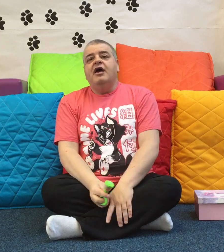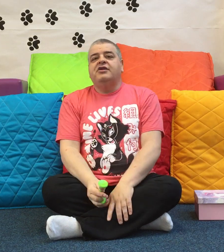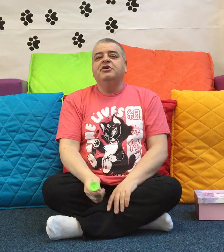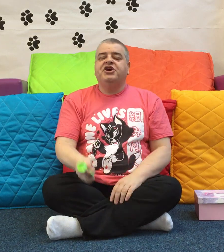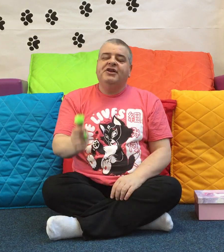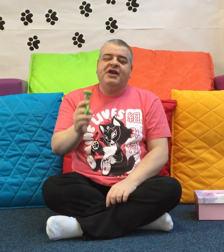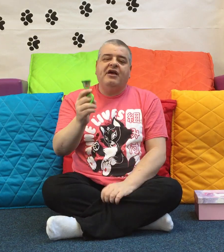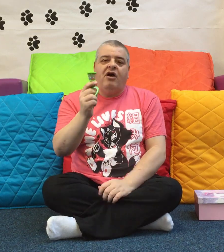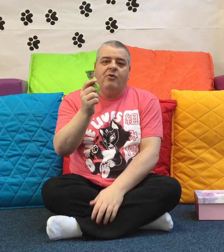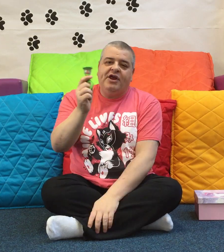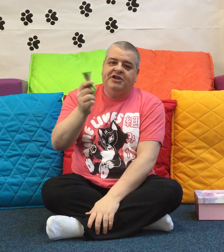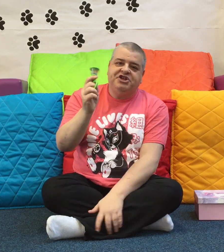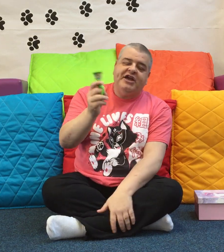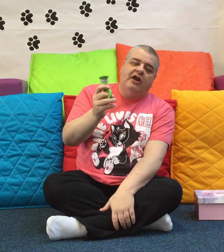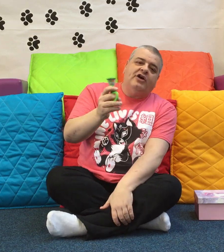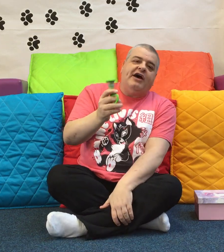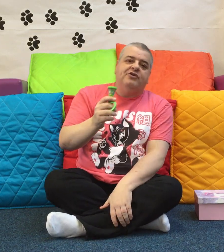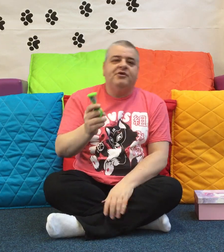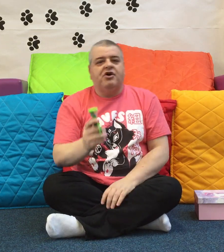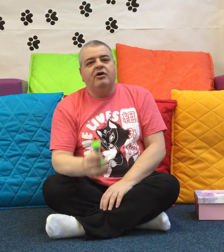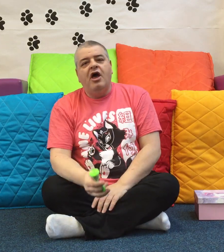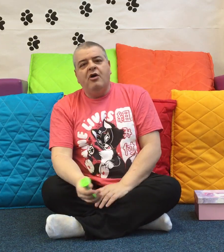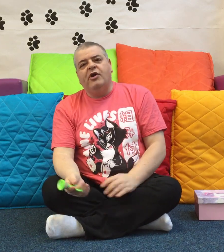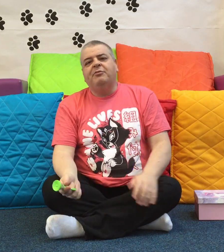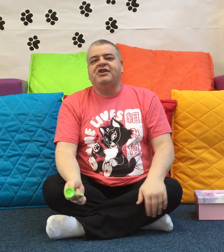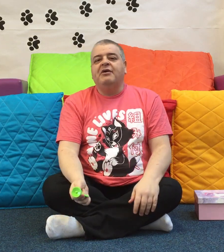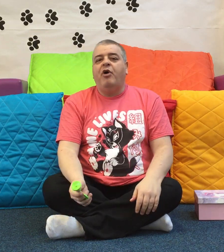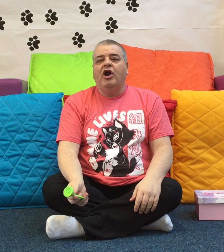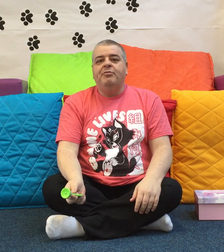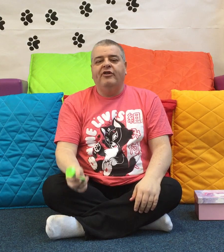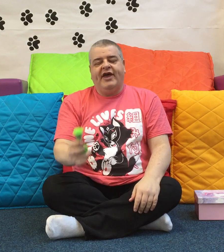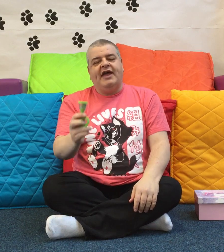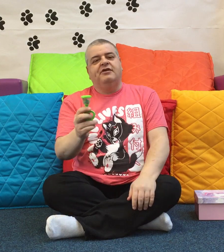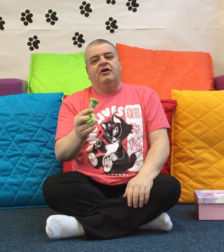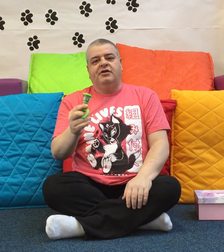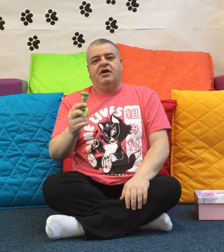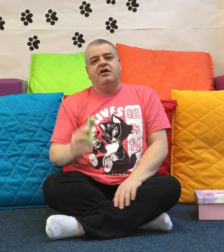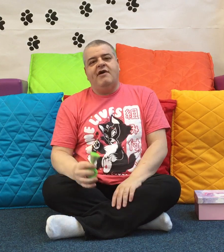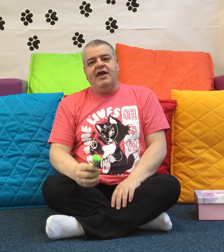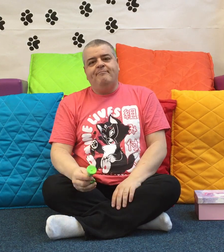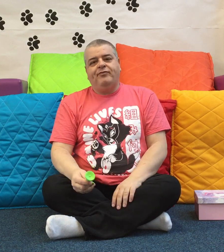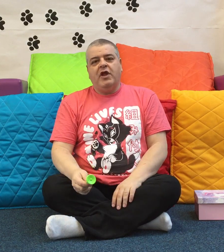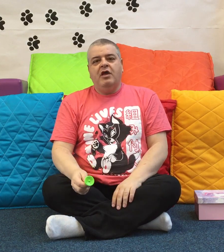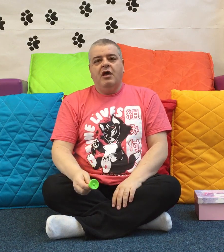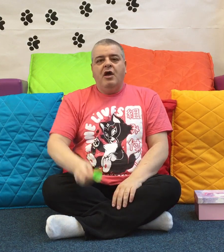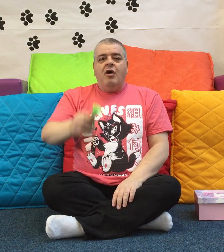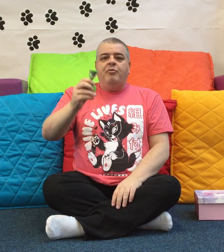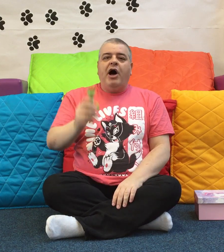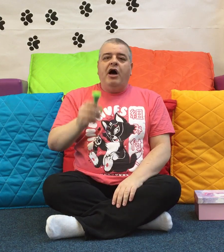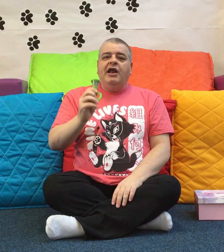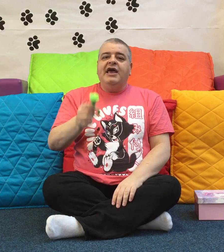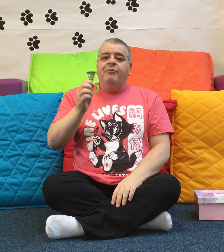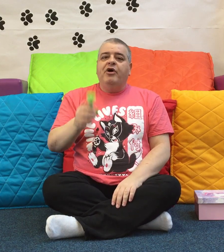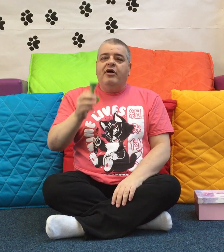So we're just going to sing along, we're going to shake along now to a song. We're going to sing Polly Put the Kettle On. So are you ready? Polly put